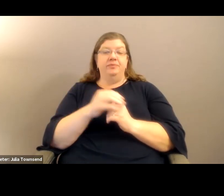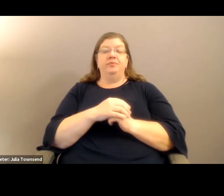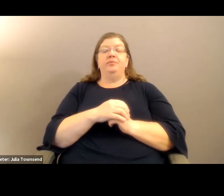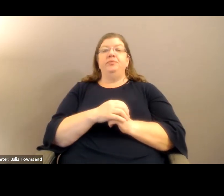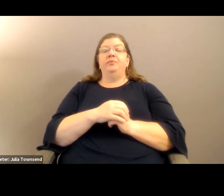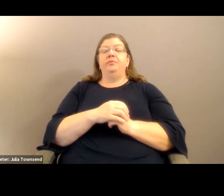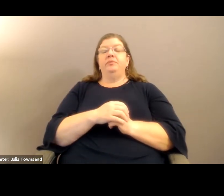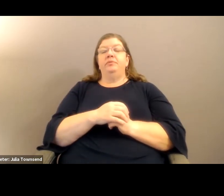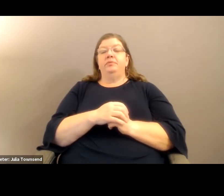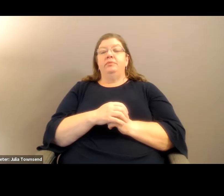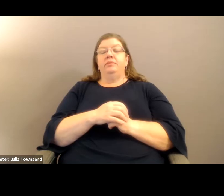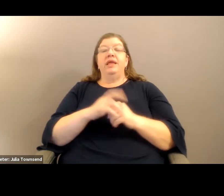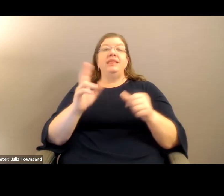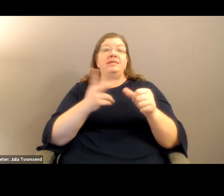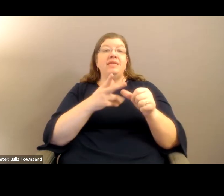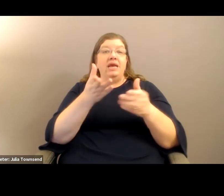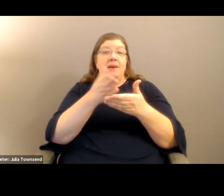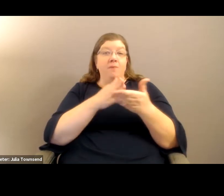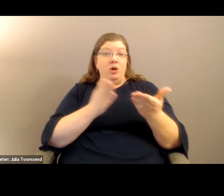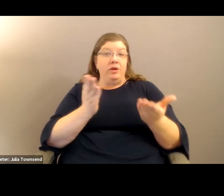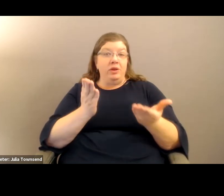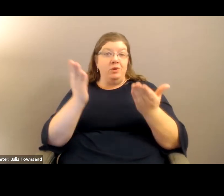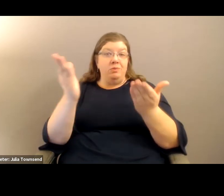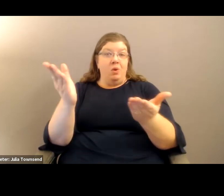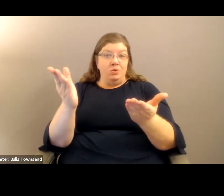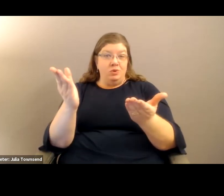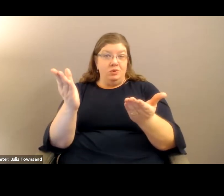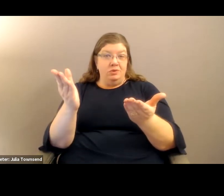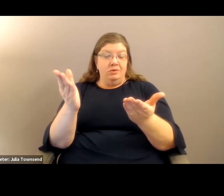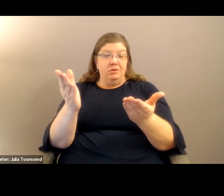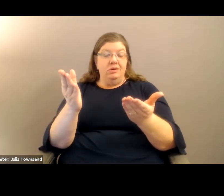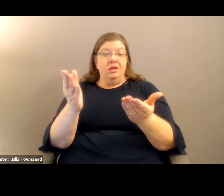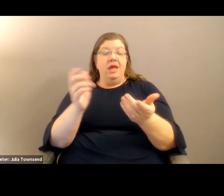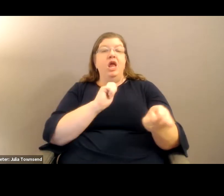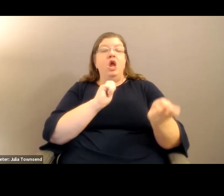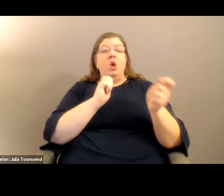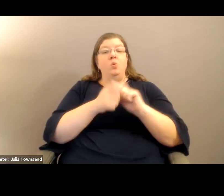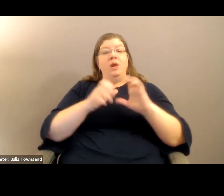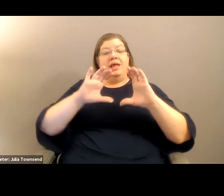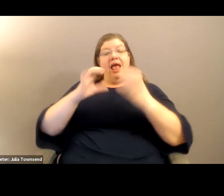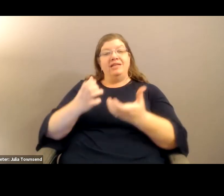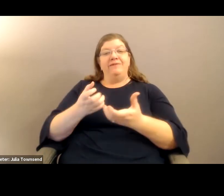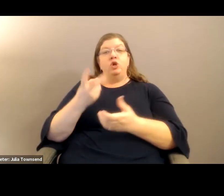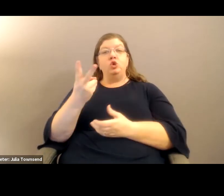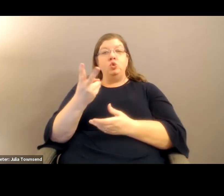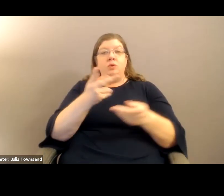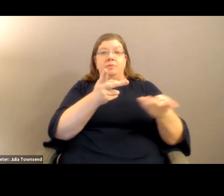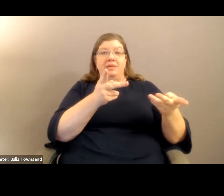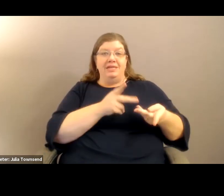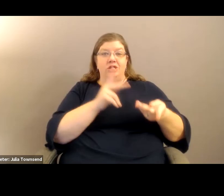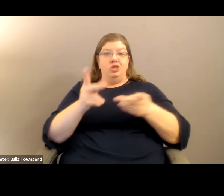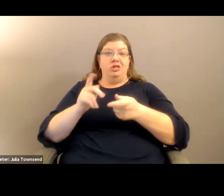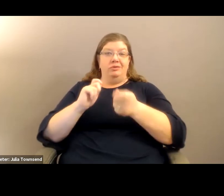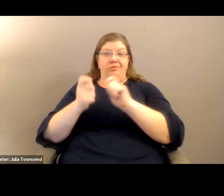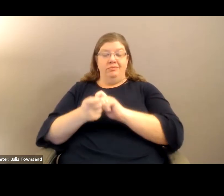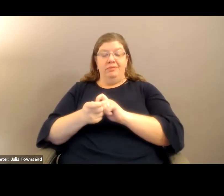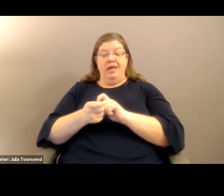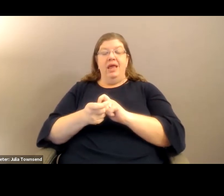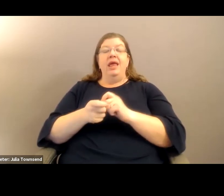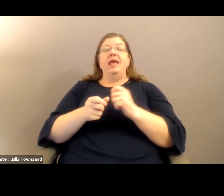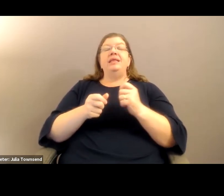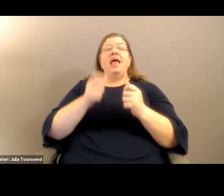The second part of this proposal is the reclassification of 2 of our positions, which are Administrative Assistant